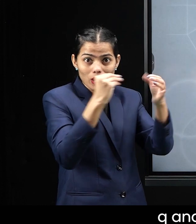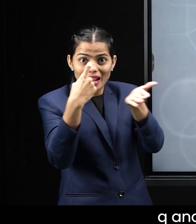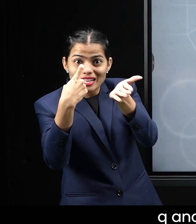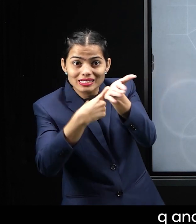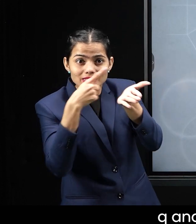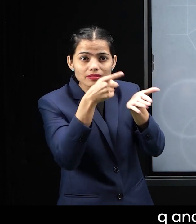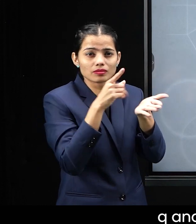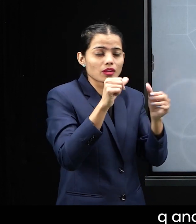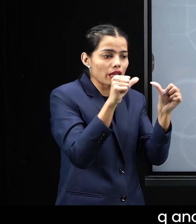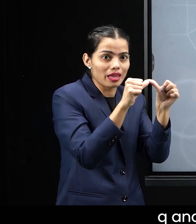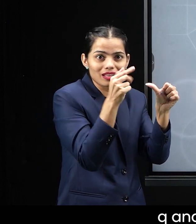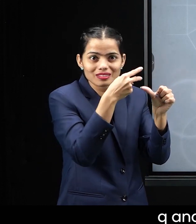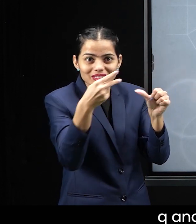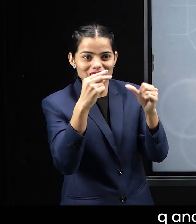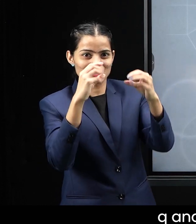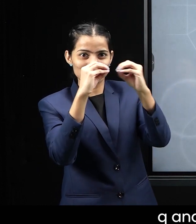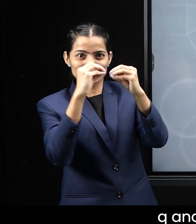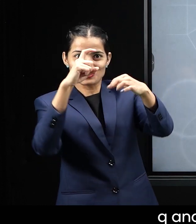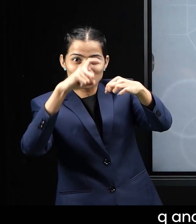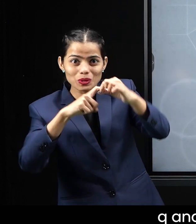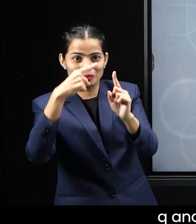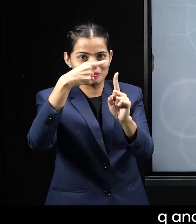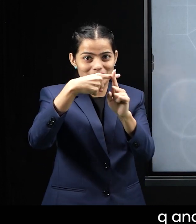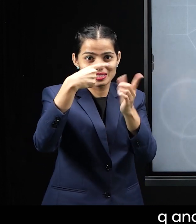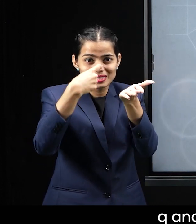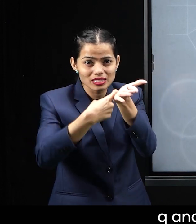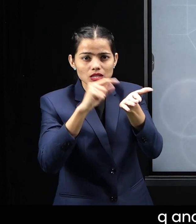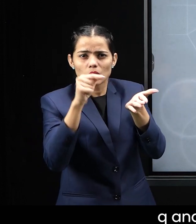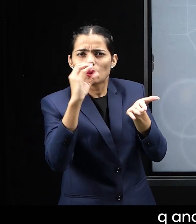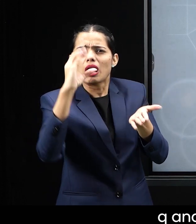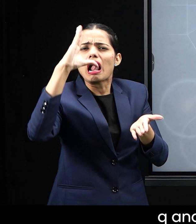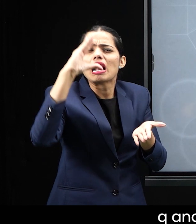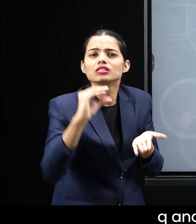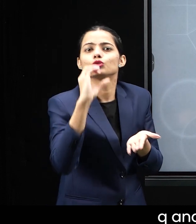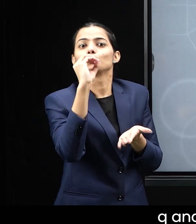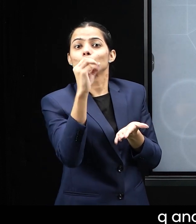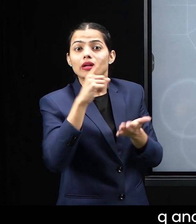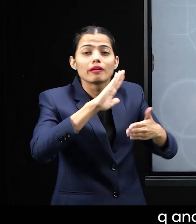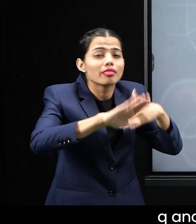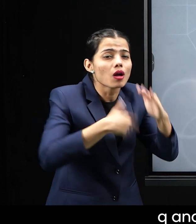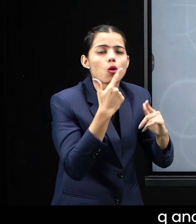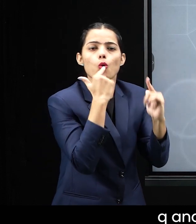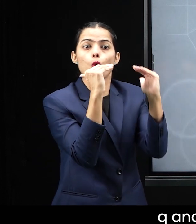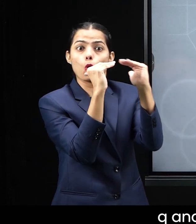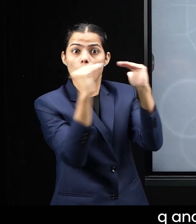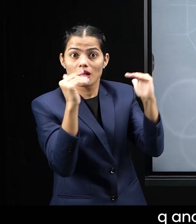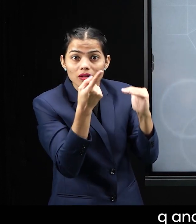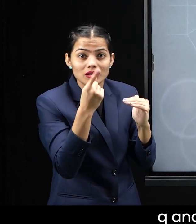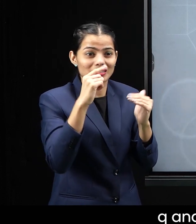R such that A is equal to BQ plus R, 0 less than or equal to R less